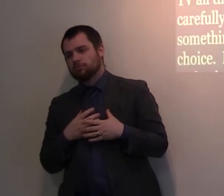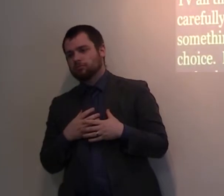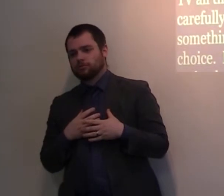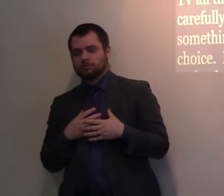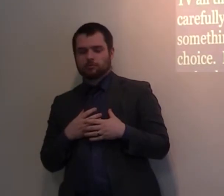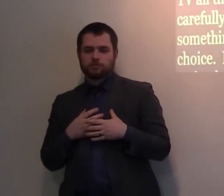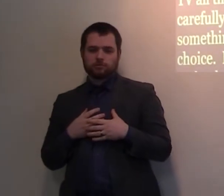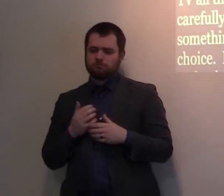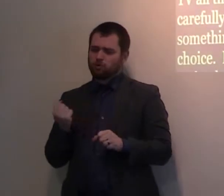What do I do?